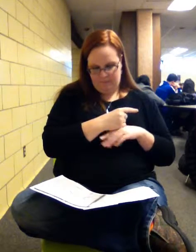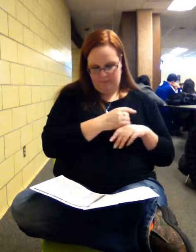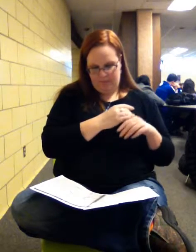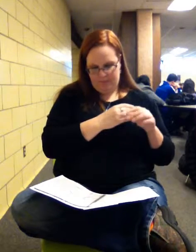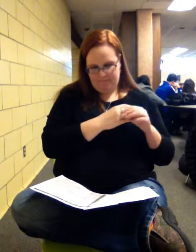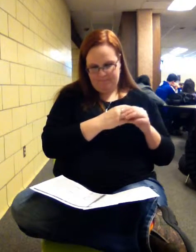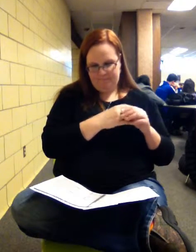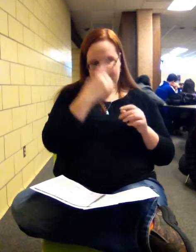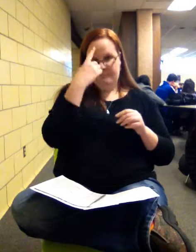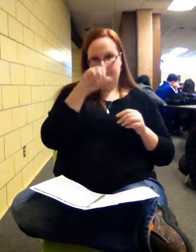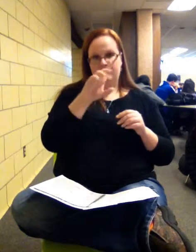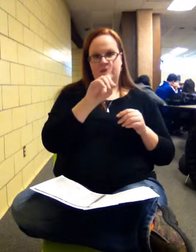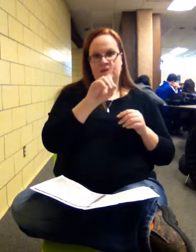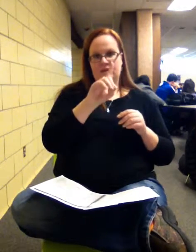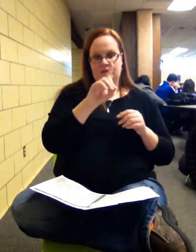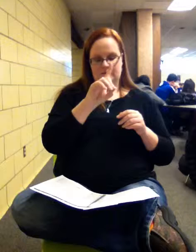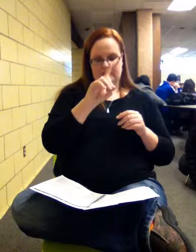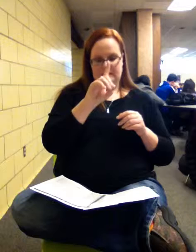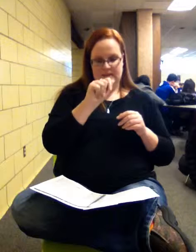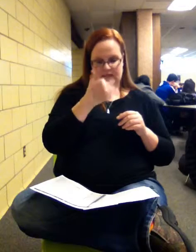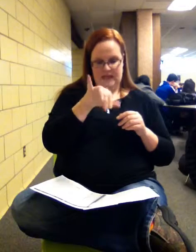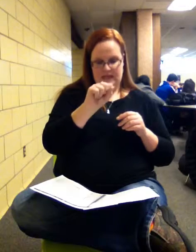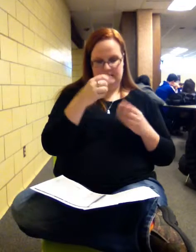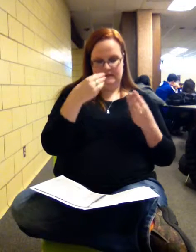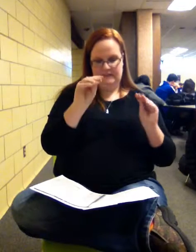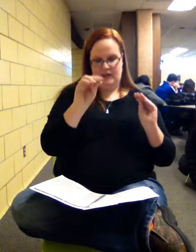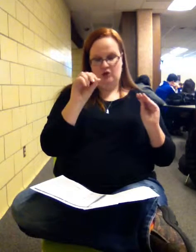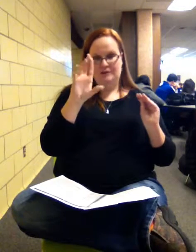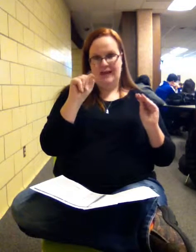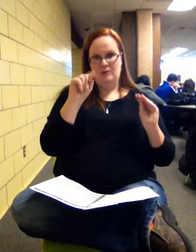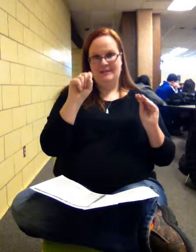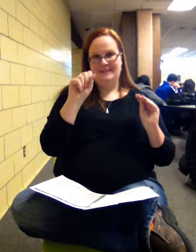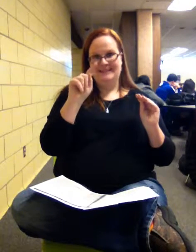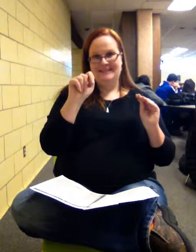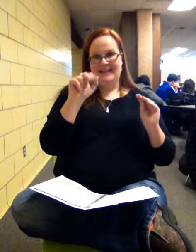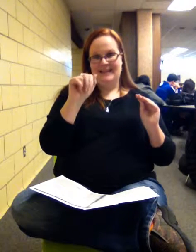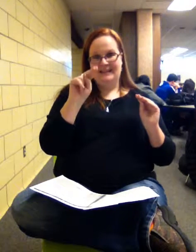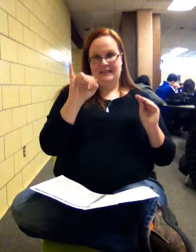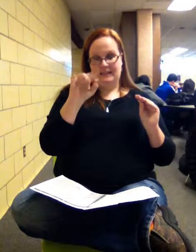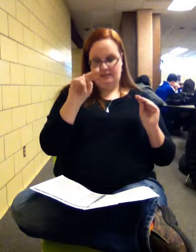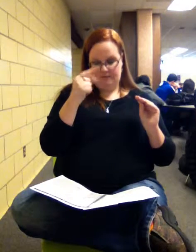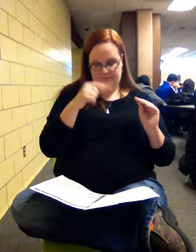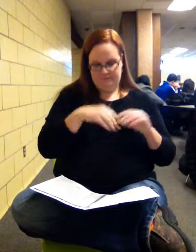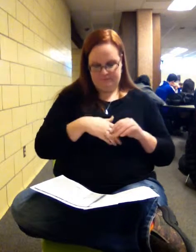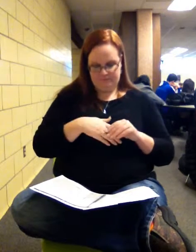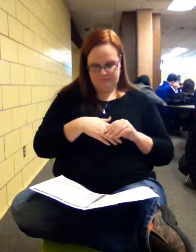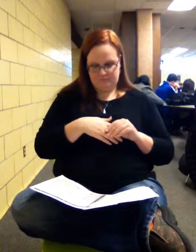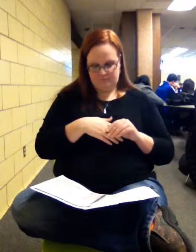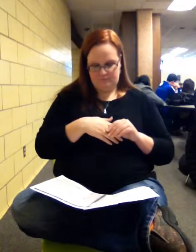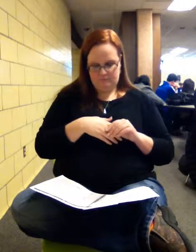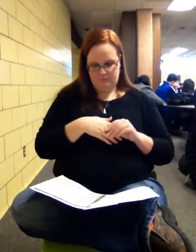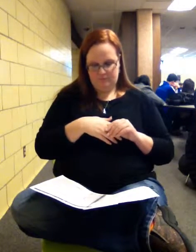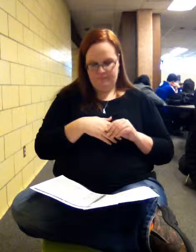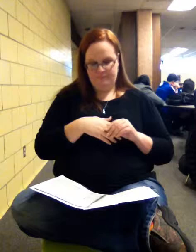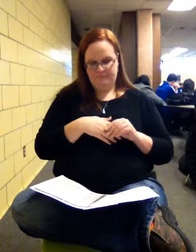for the DSO, for the day sales outstanding. So the 7.7 would be turns. How many times are they turning their receivables